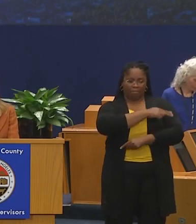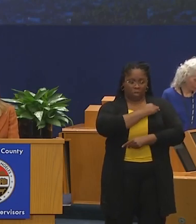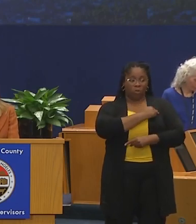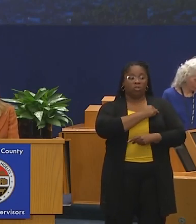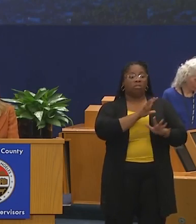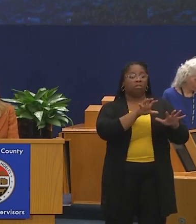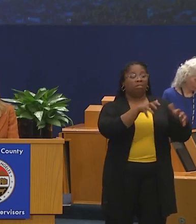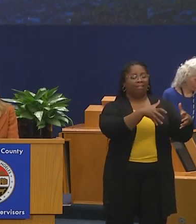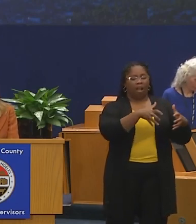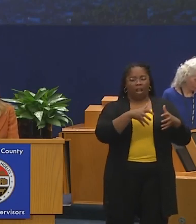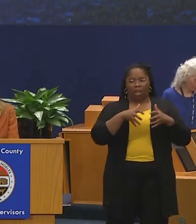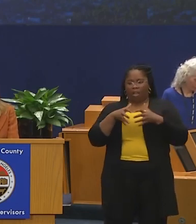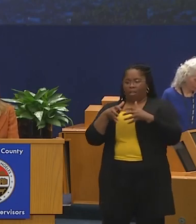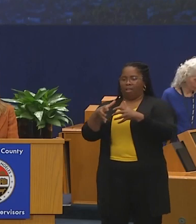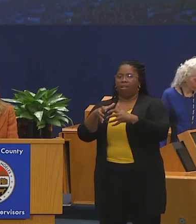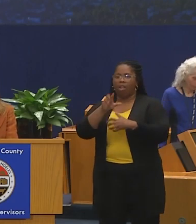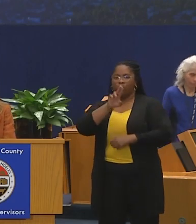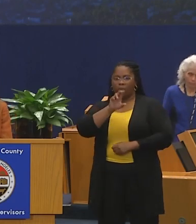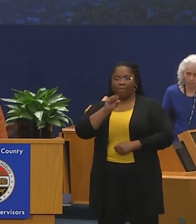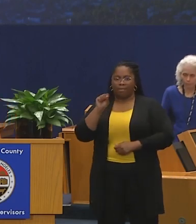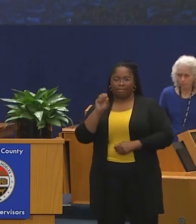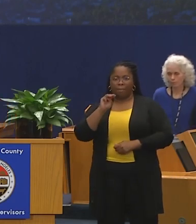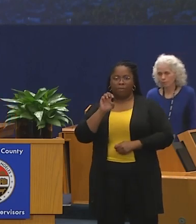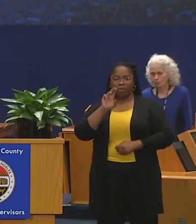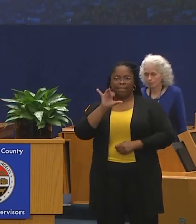those individuals over to the USS Mercy.